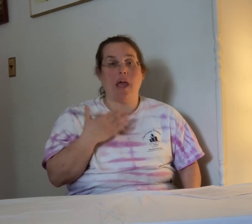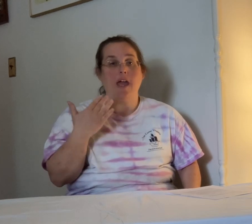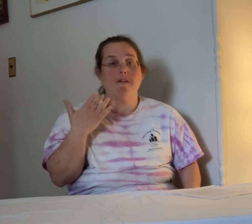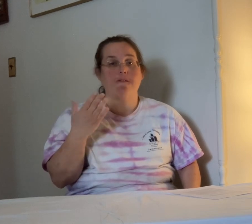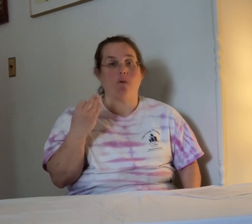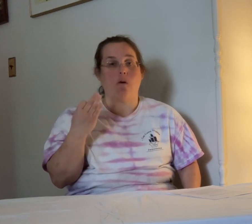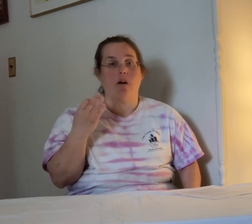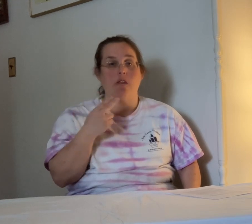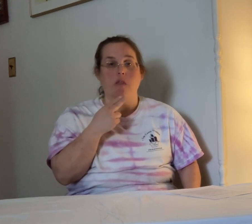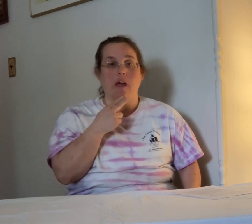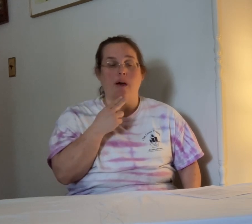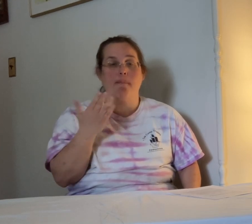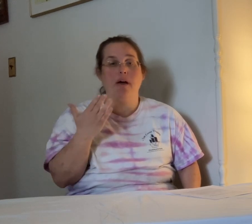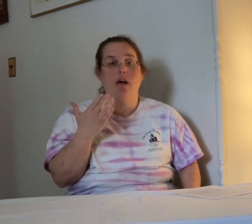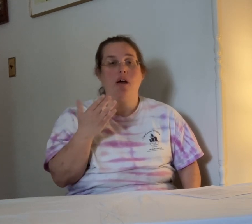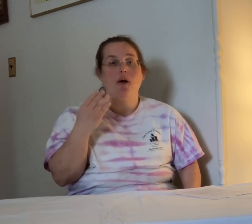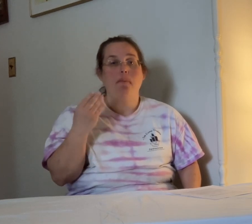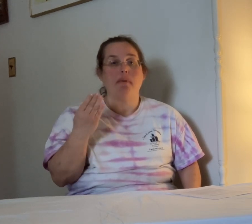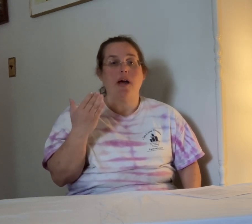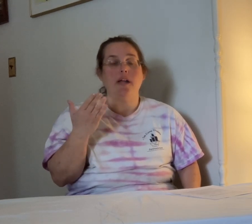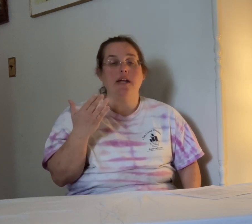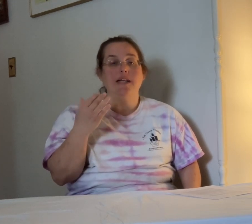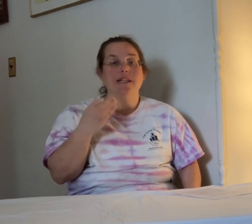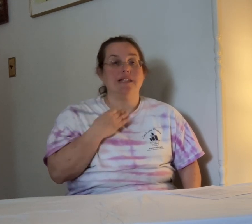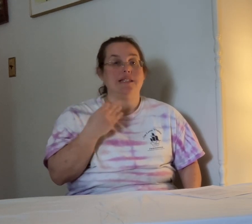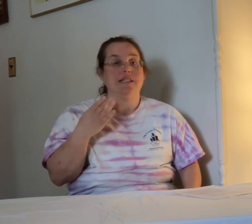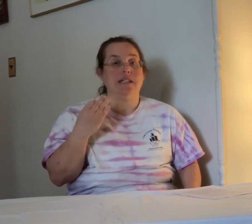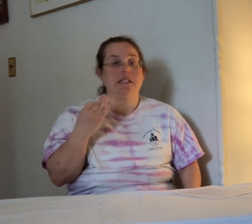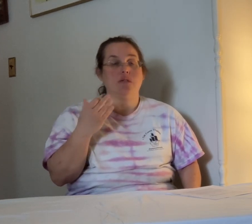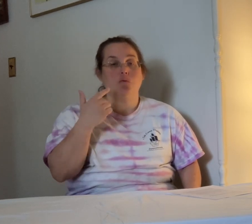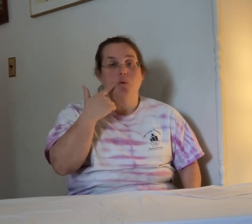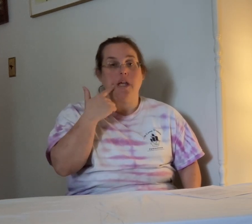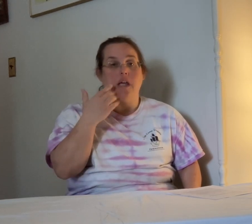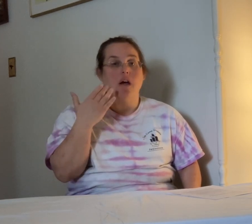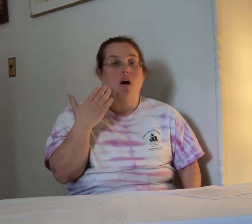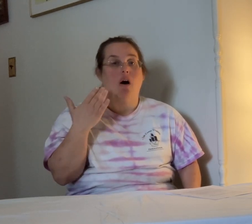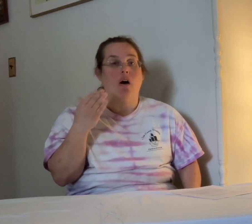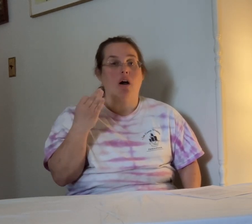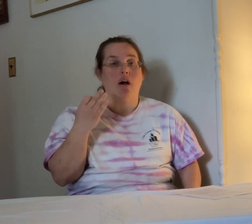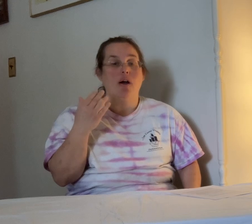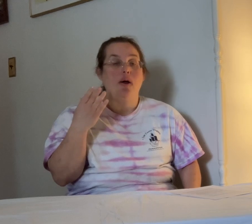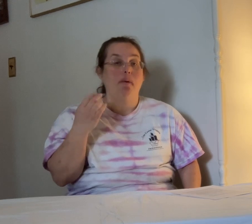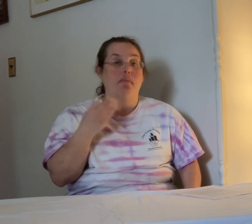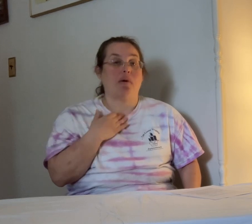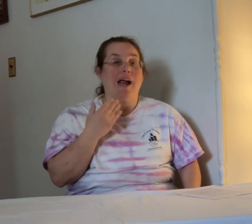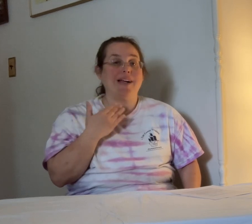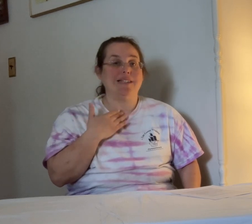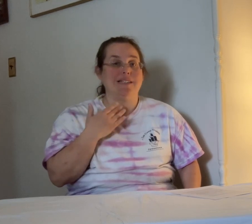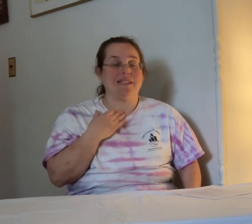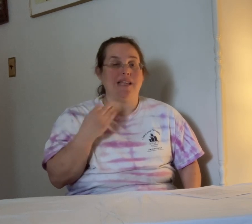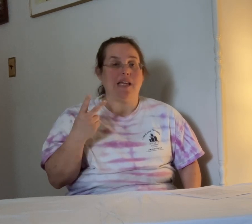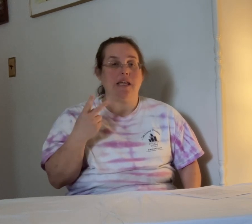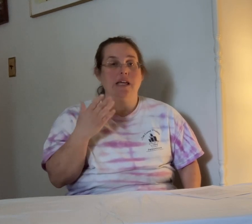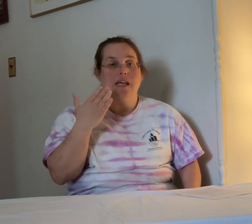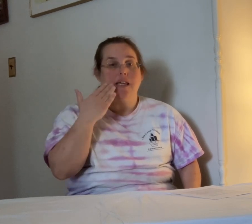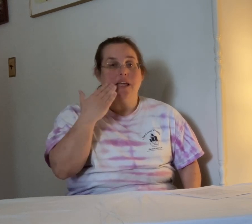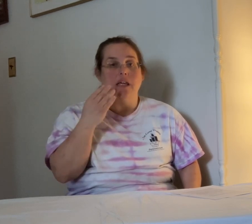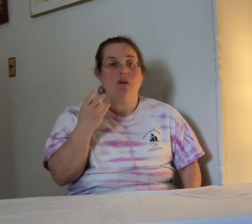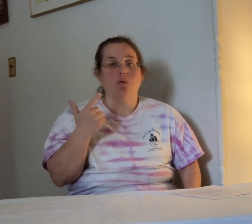pay for them, but since we are practicing